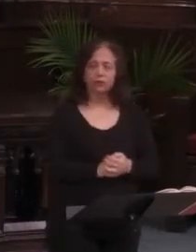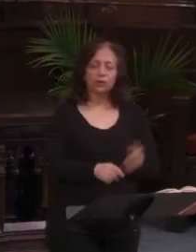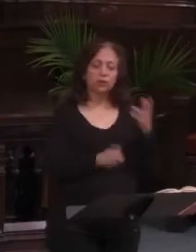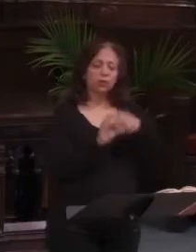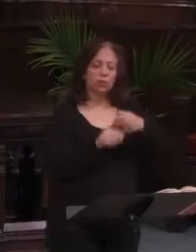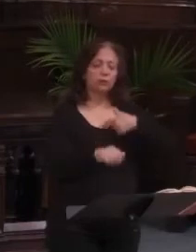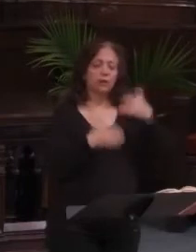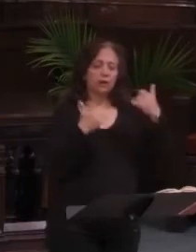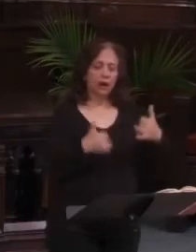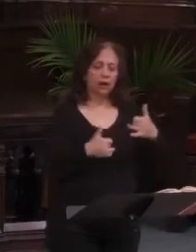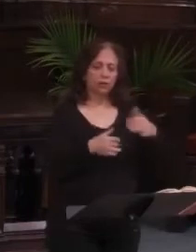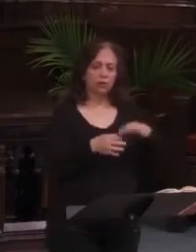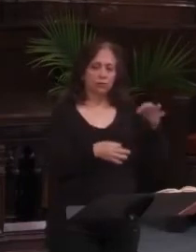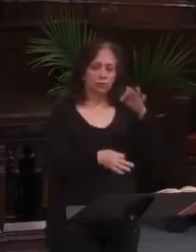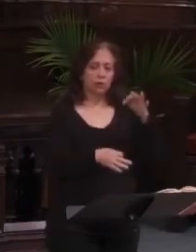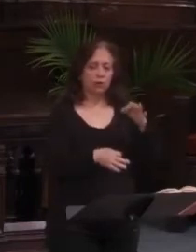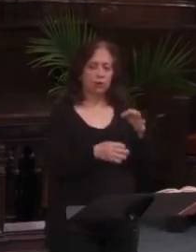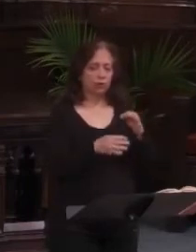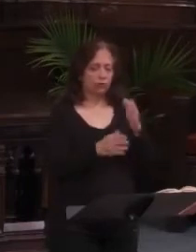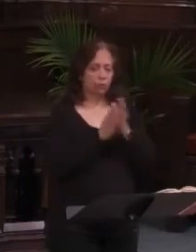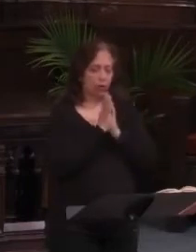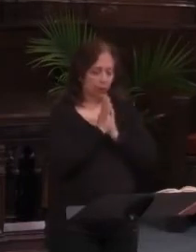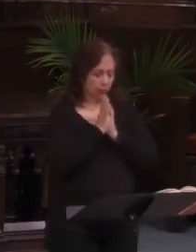prayer for our prayer of dedication.